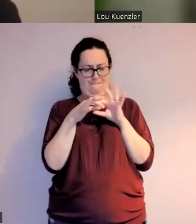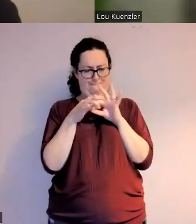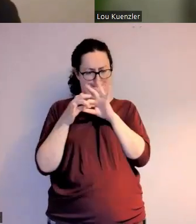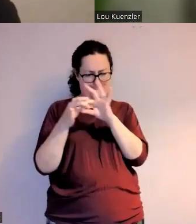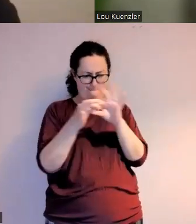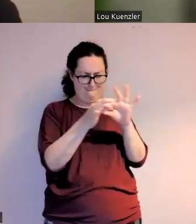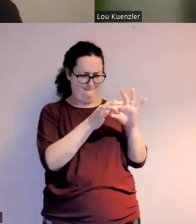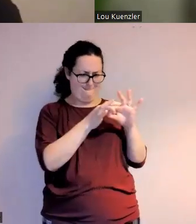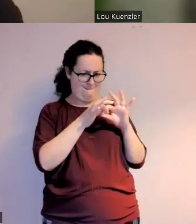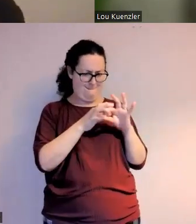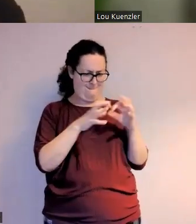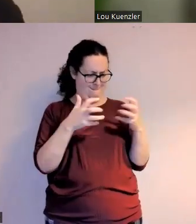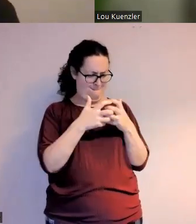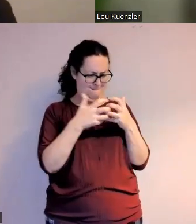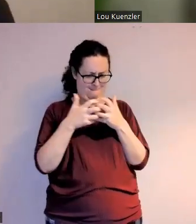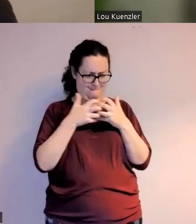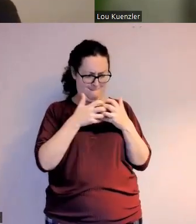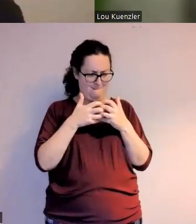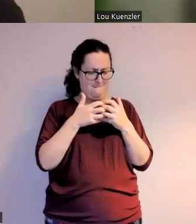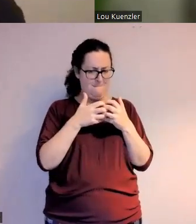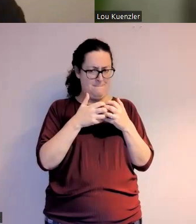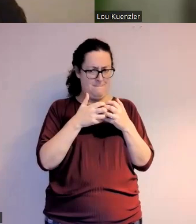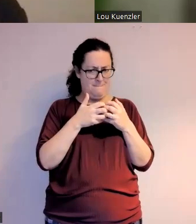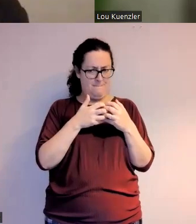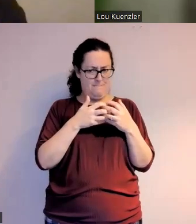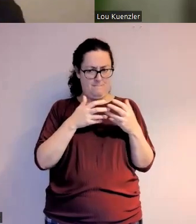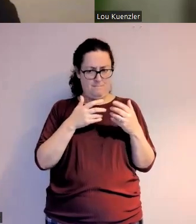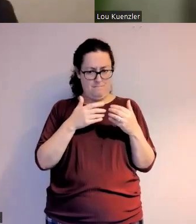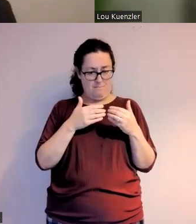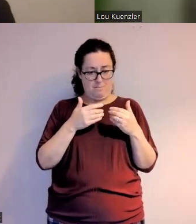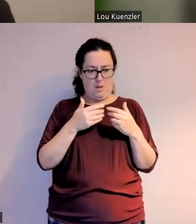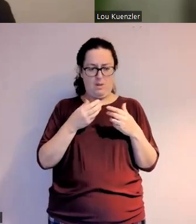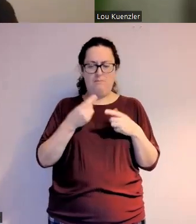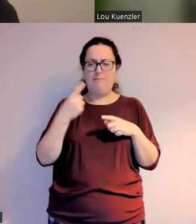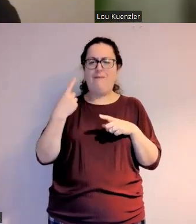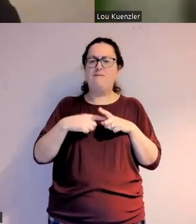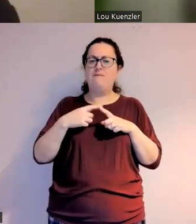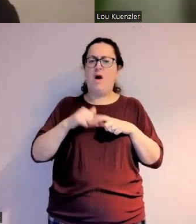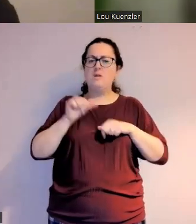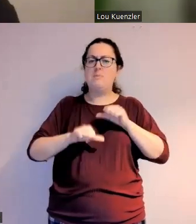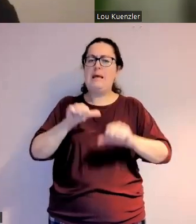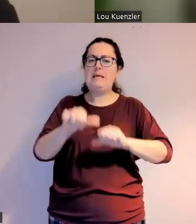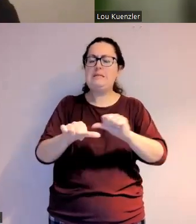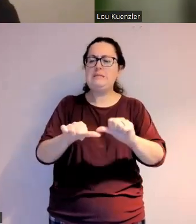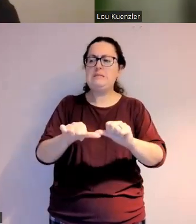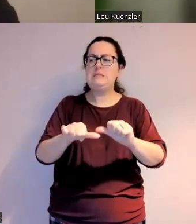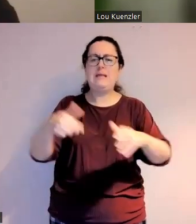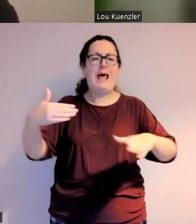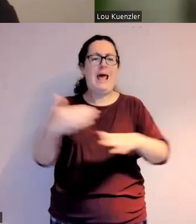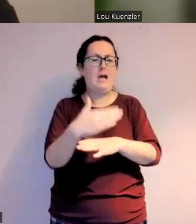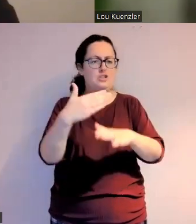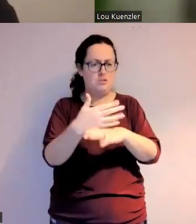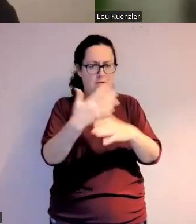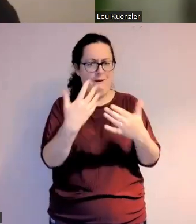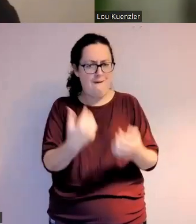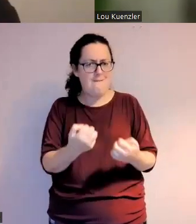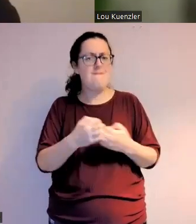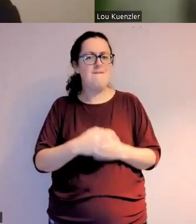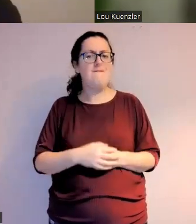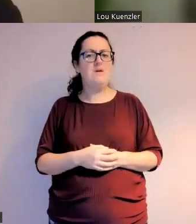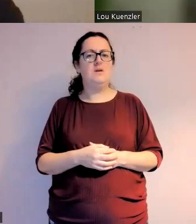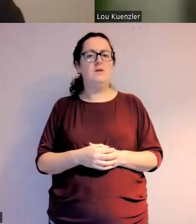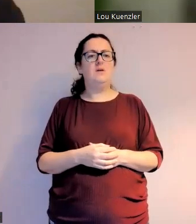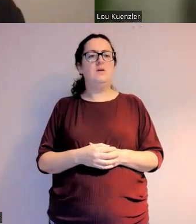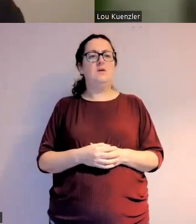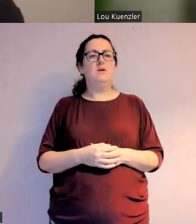love stories that kind of move move quite quickly, and I really love action-based stories, and so actually I think